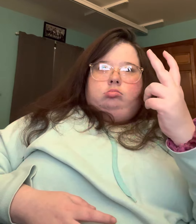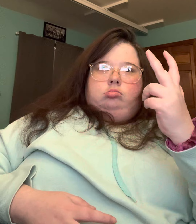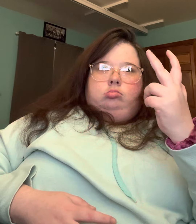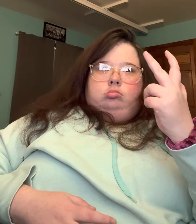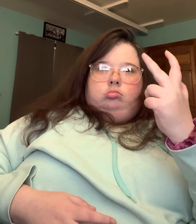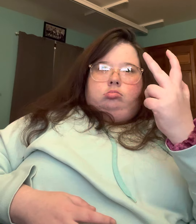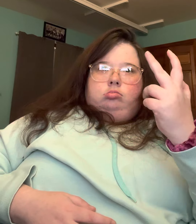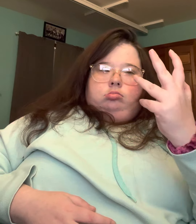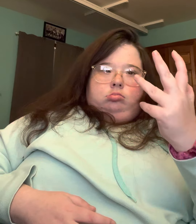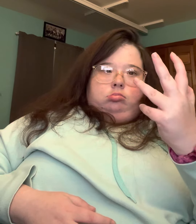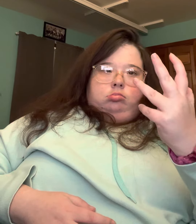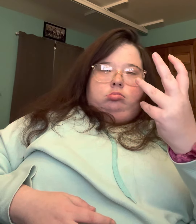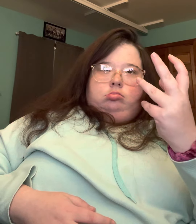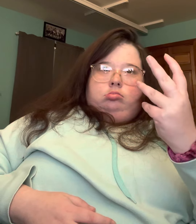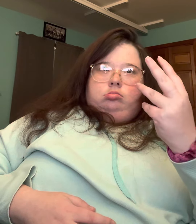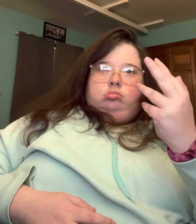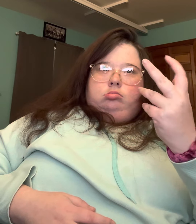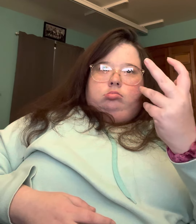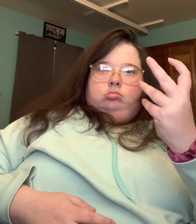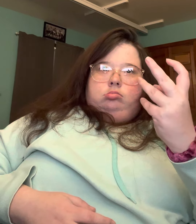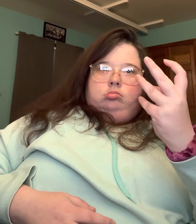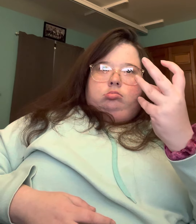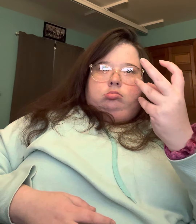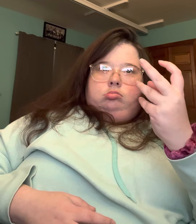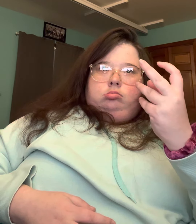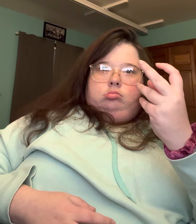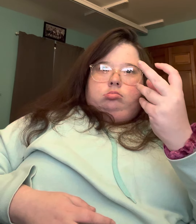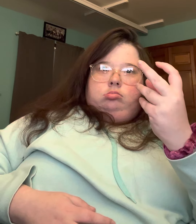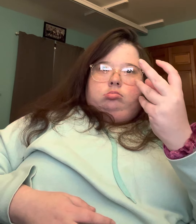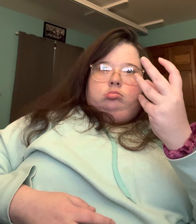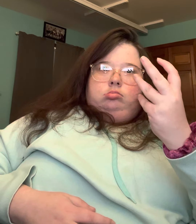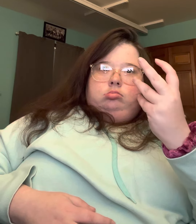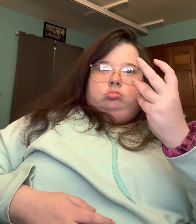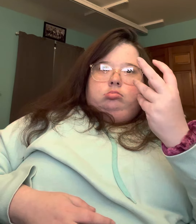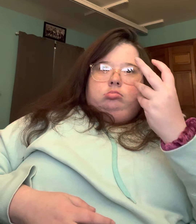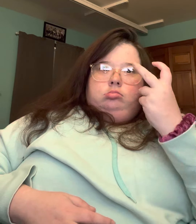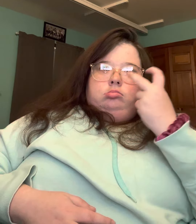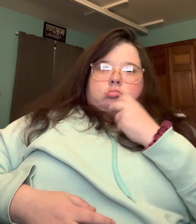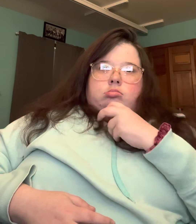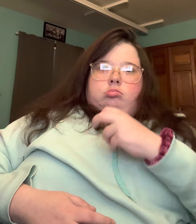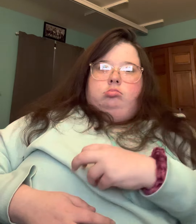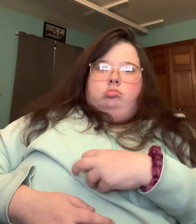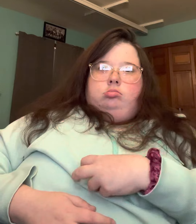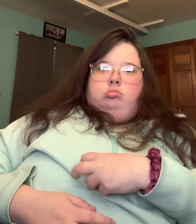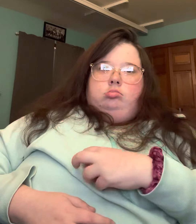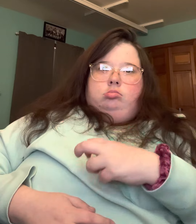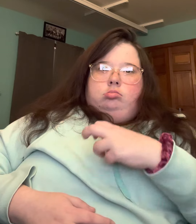middle finger are going to start in the center of your chest, pull out, like you're pulling from your heart.